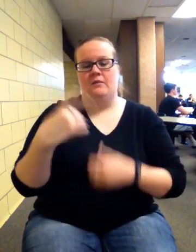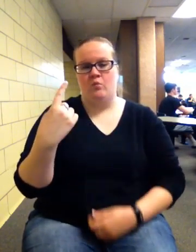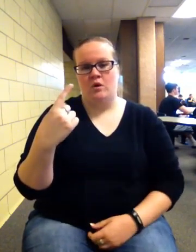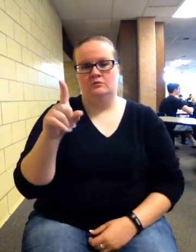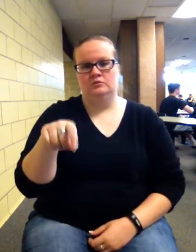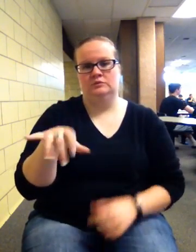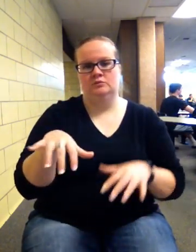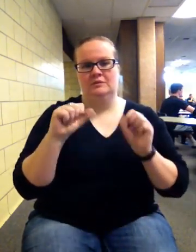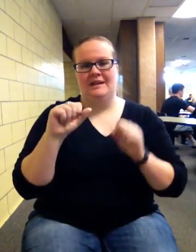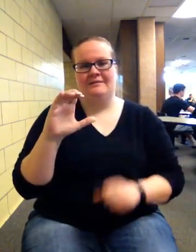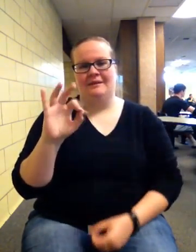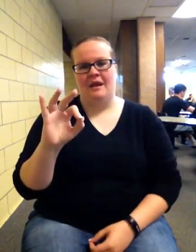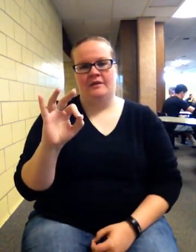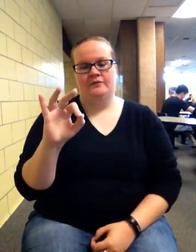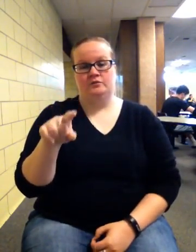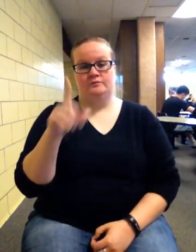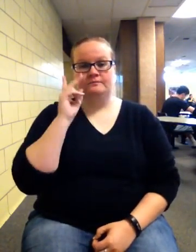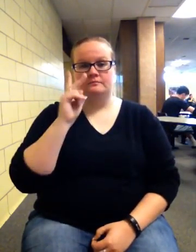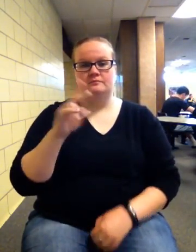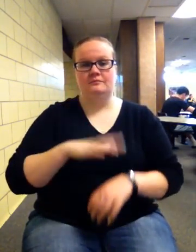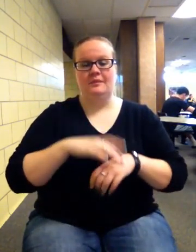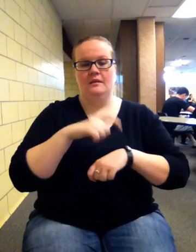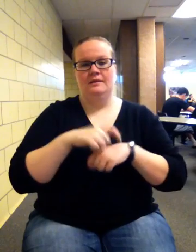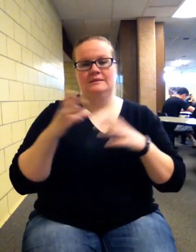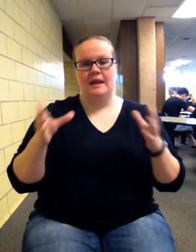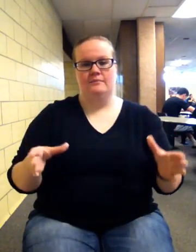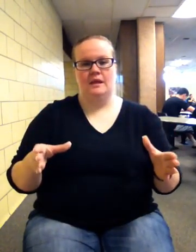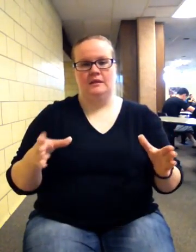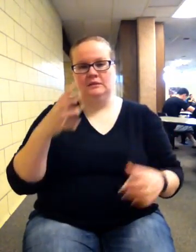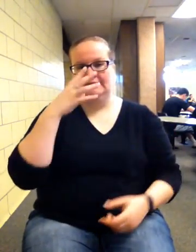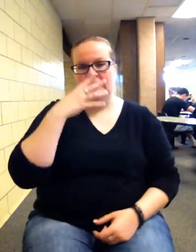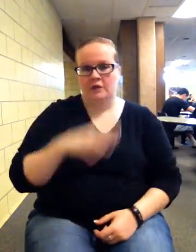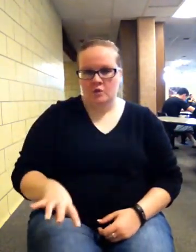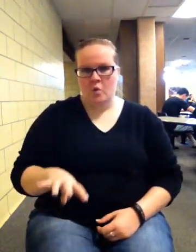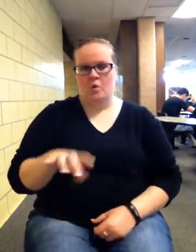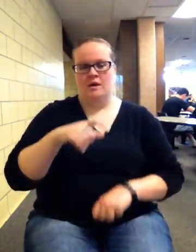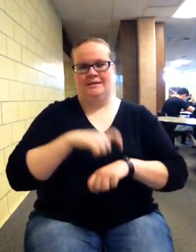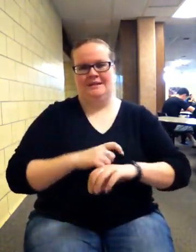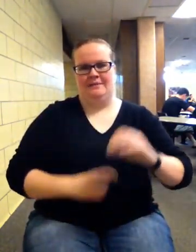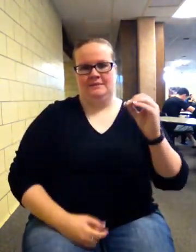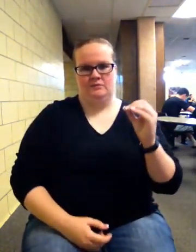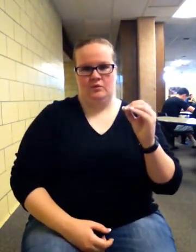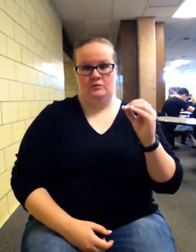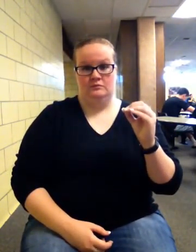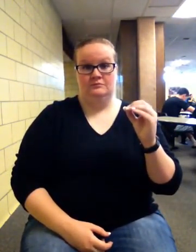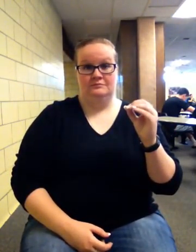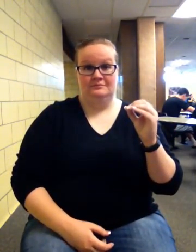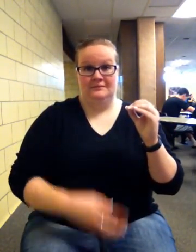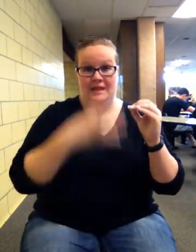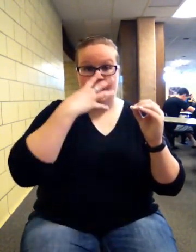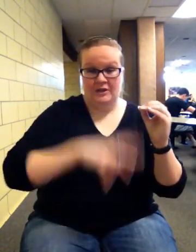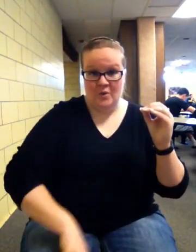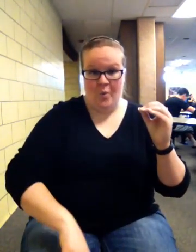take the cash flows that you see on the timeline, ignoring time period zero, big star. Ignore time period zero